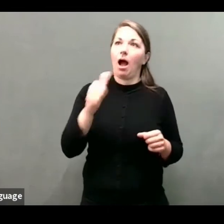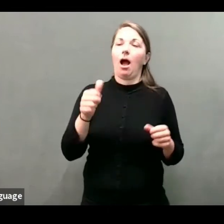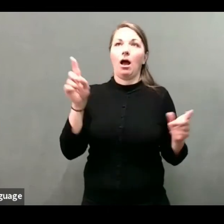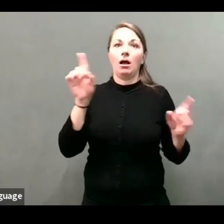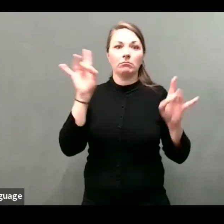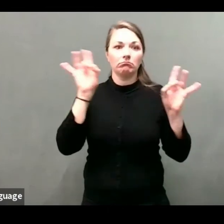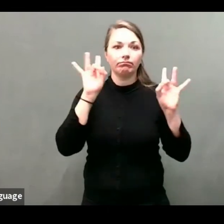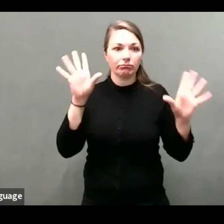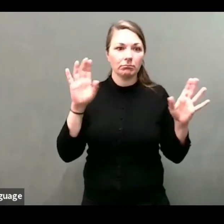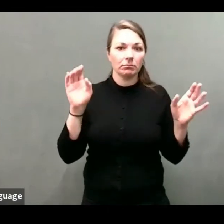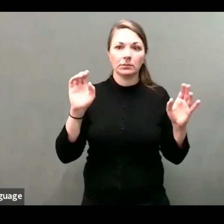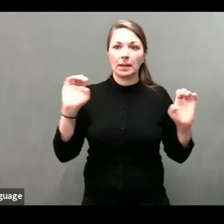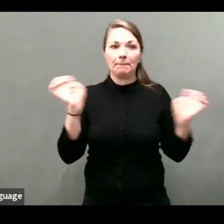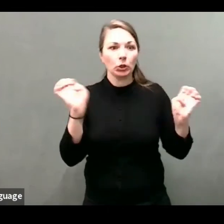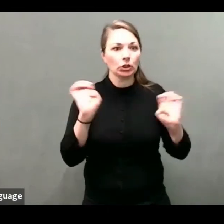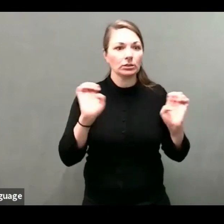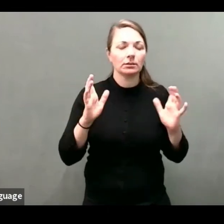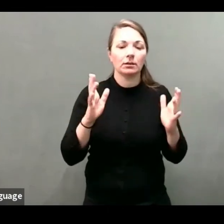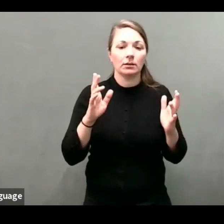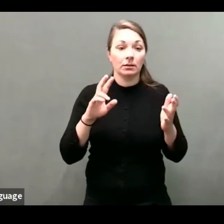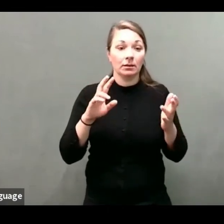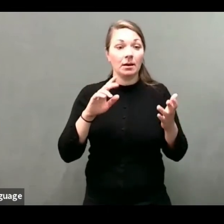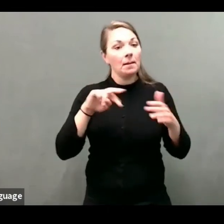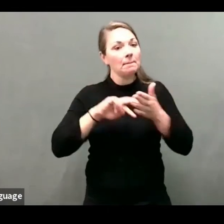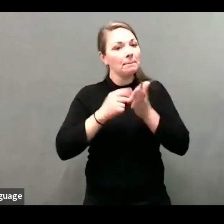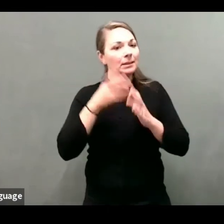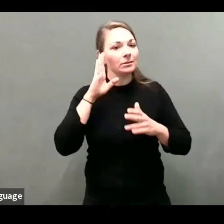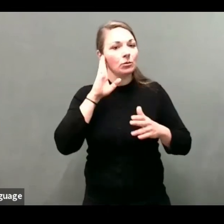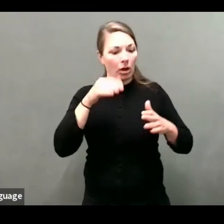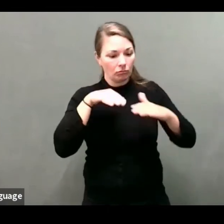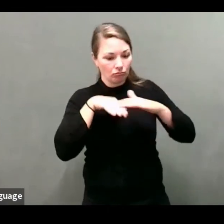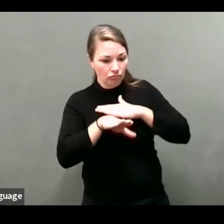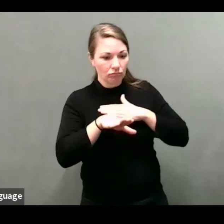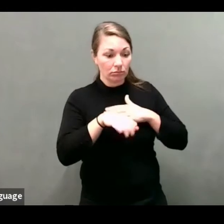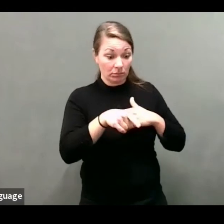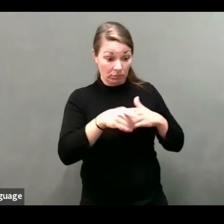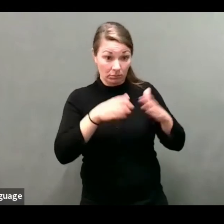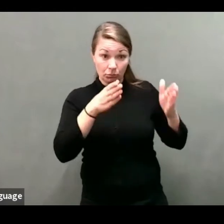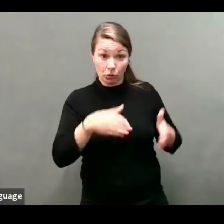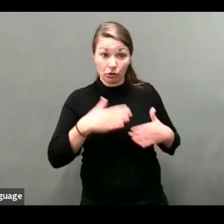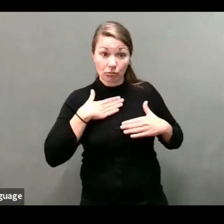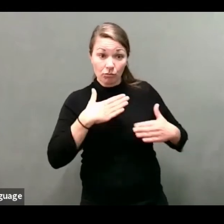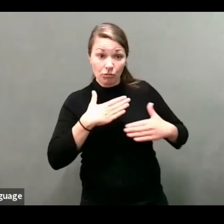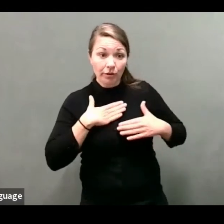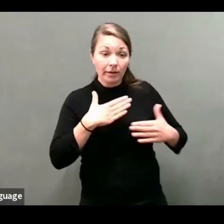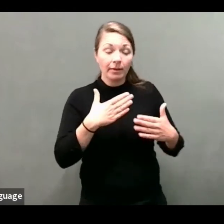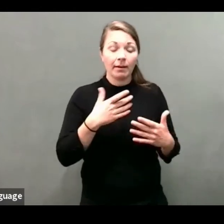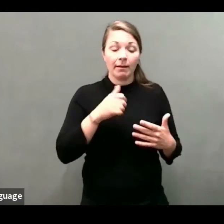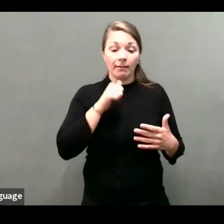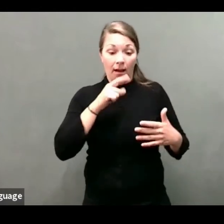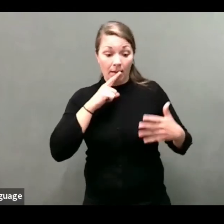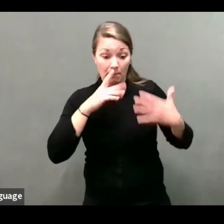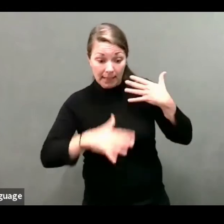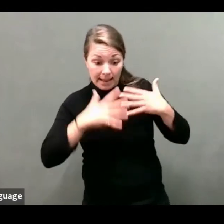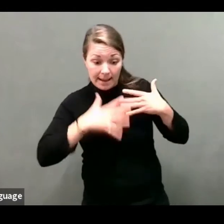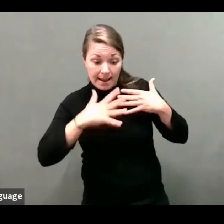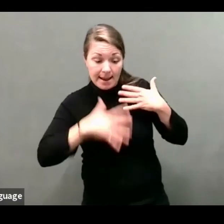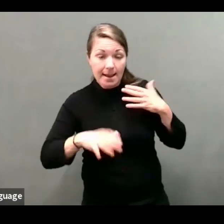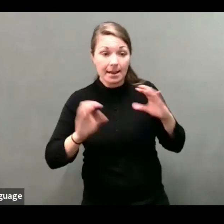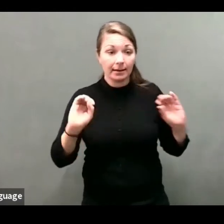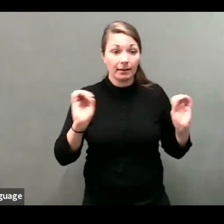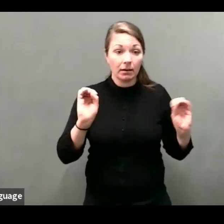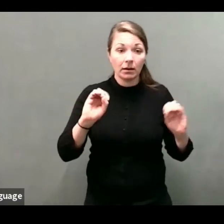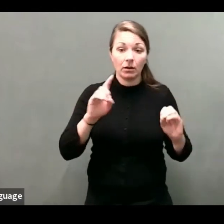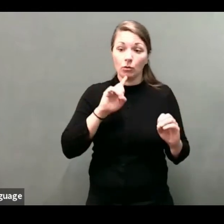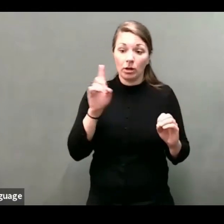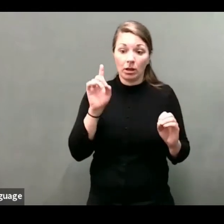So typically that means, okay, they are breathing well, they don't have any active bleeding, there's nothing that's